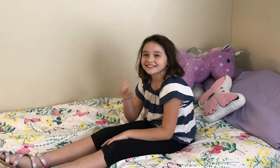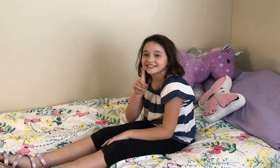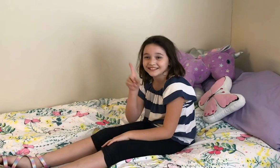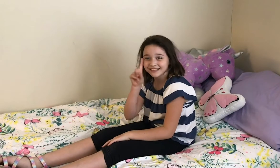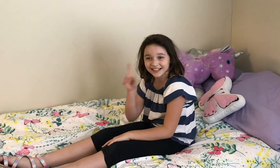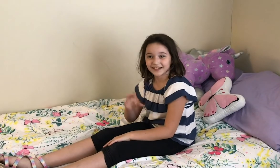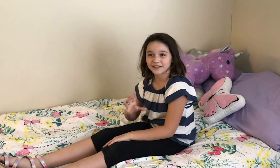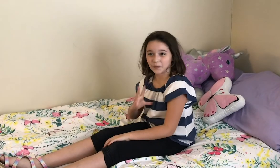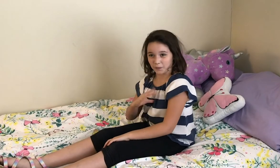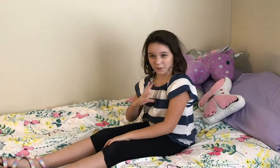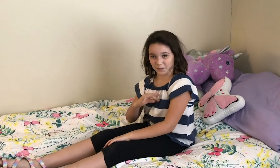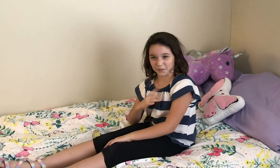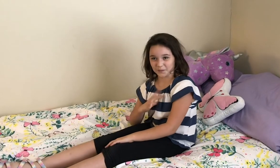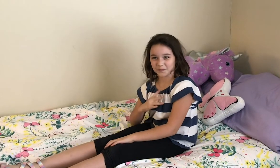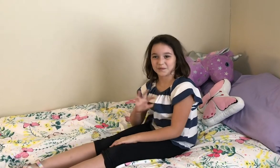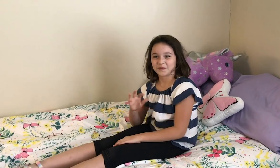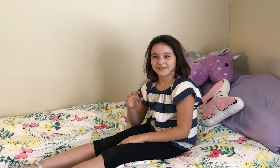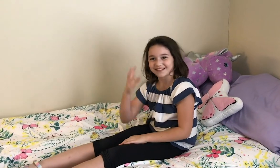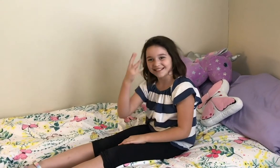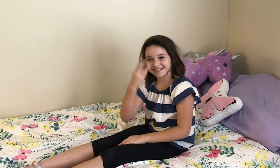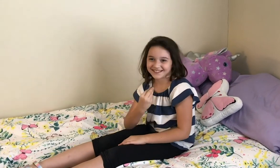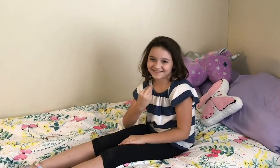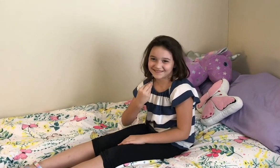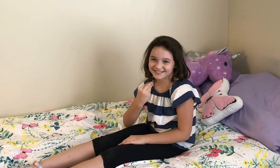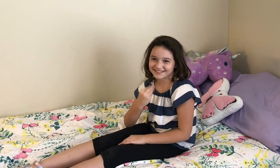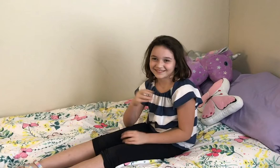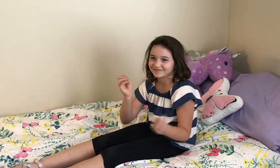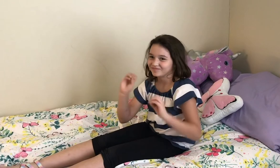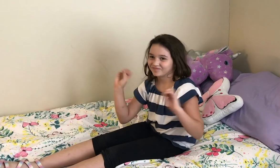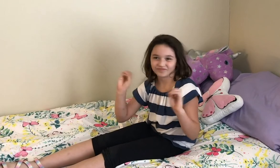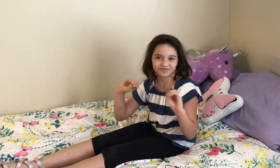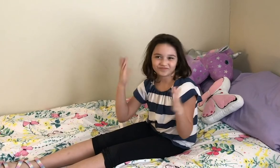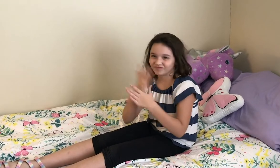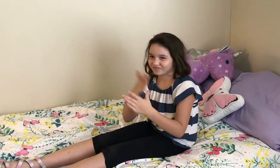What's cool about being Deaf? Sleeping. Nobody bothers you.